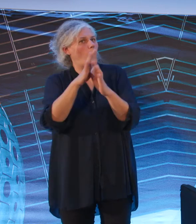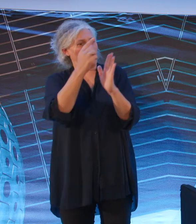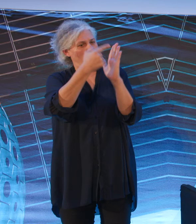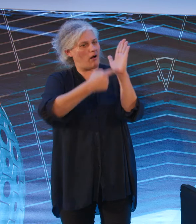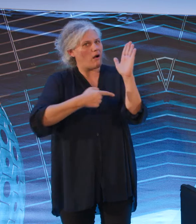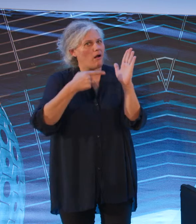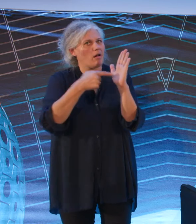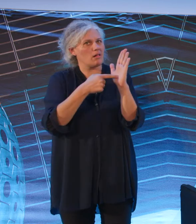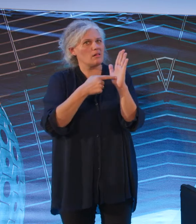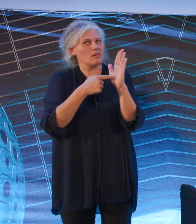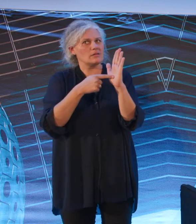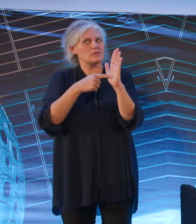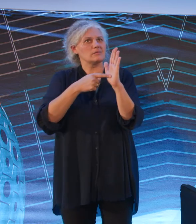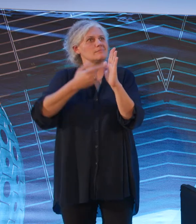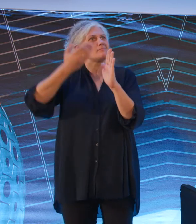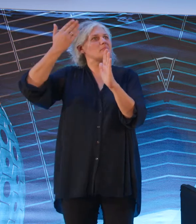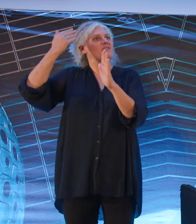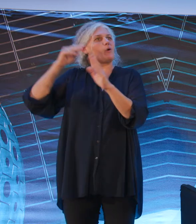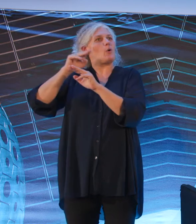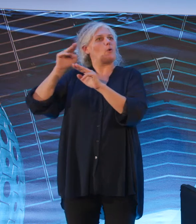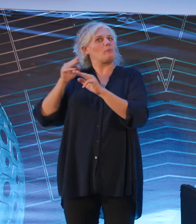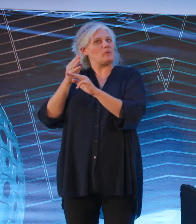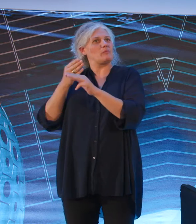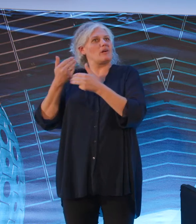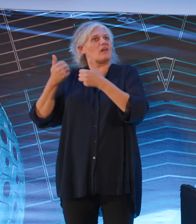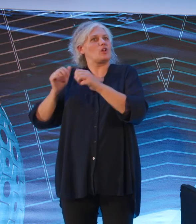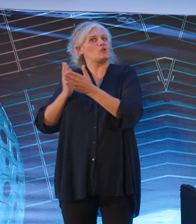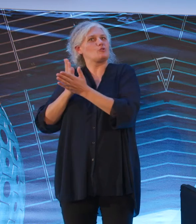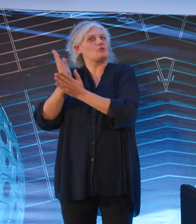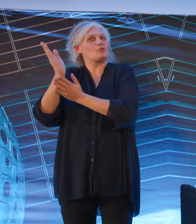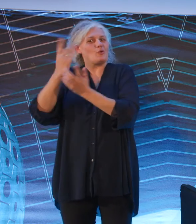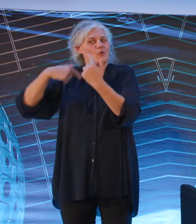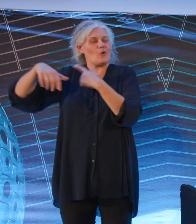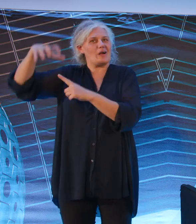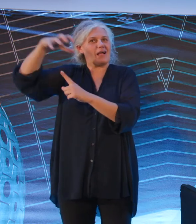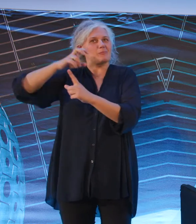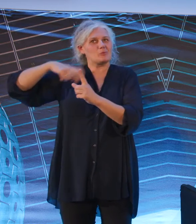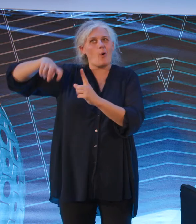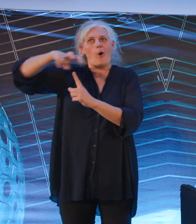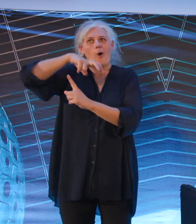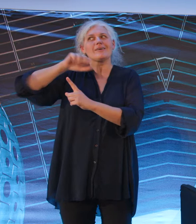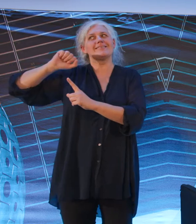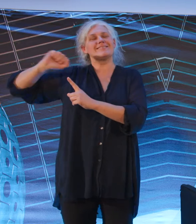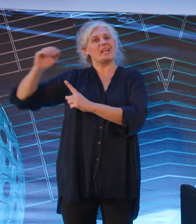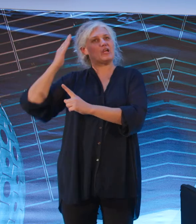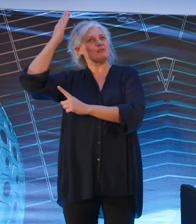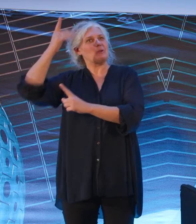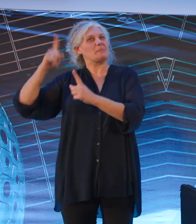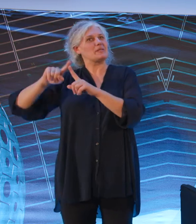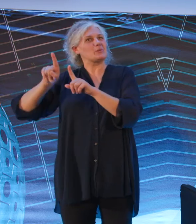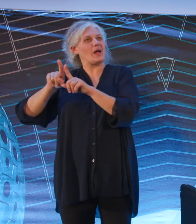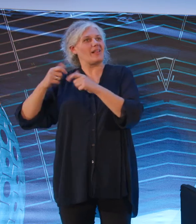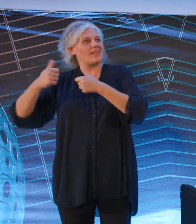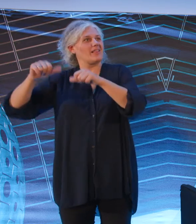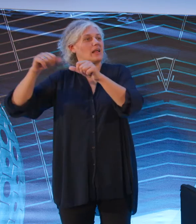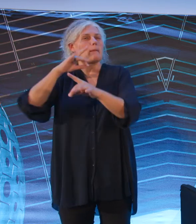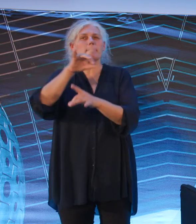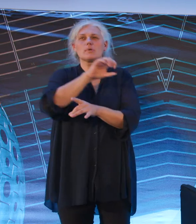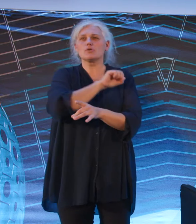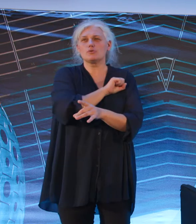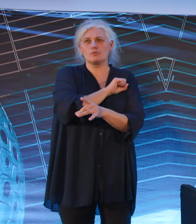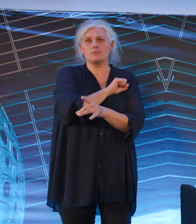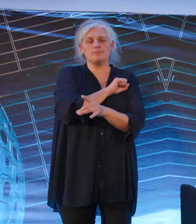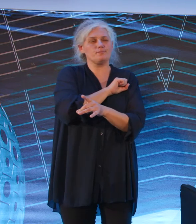that have passed through this place, and to ensure